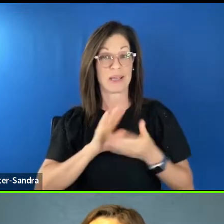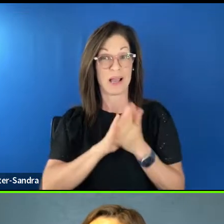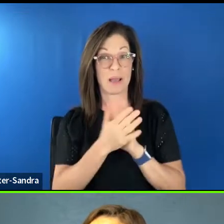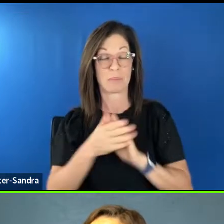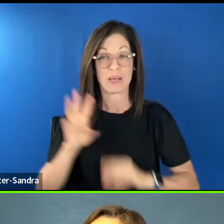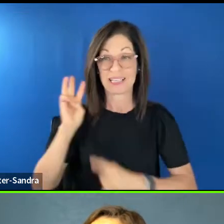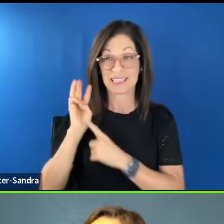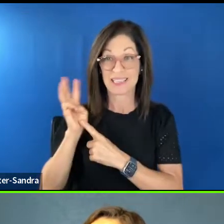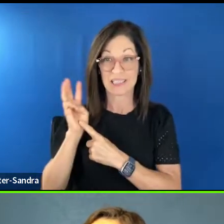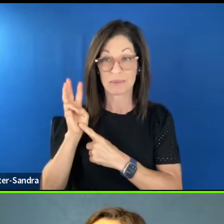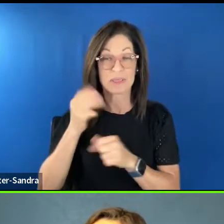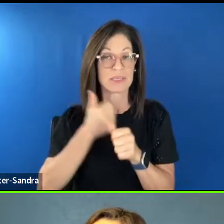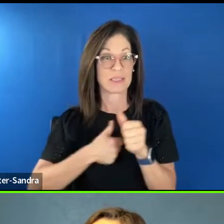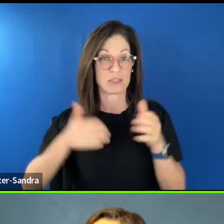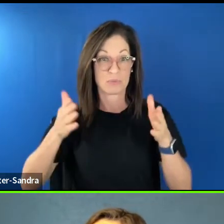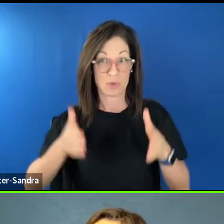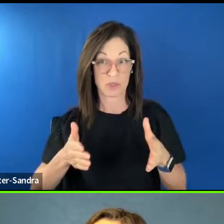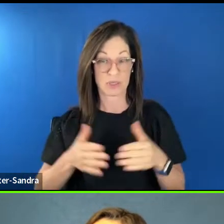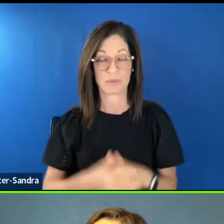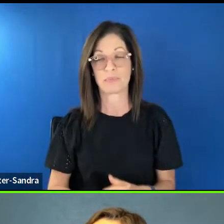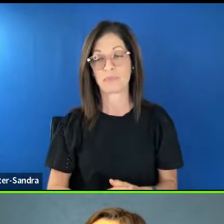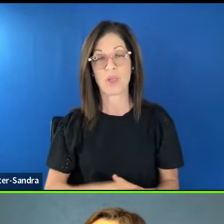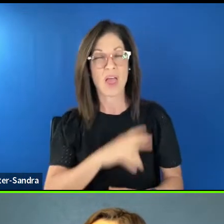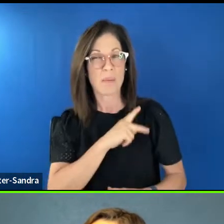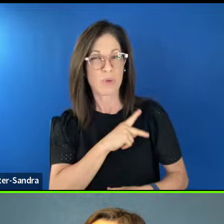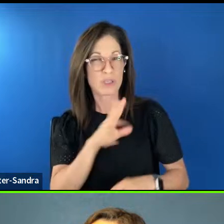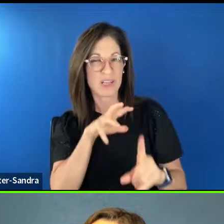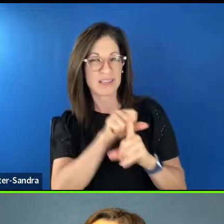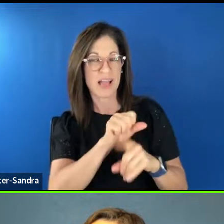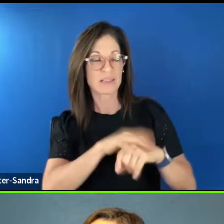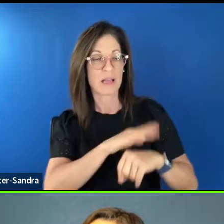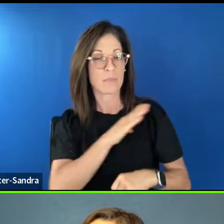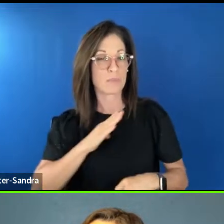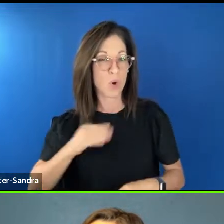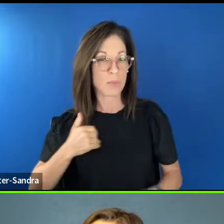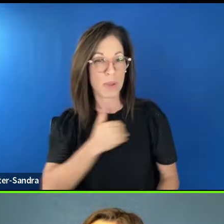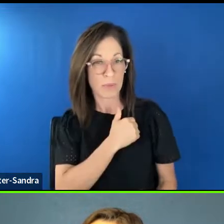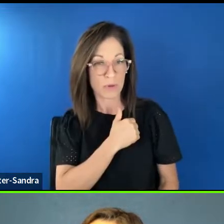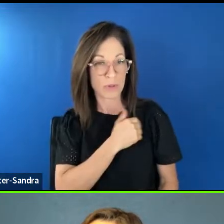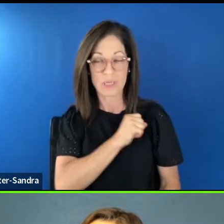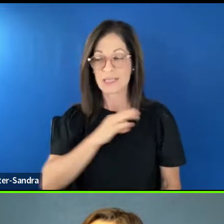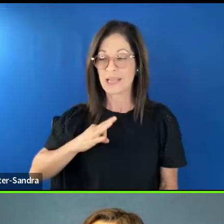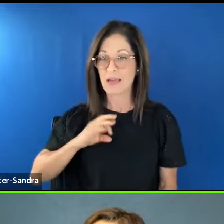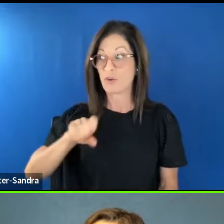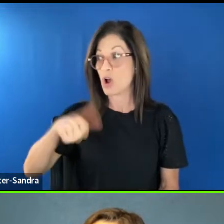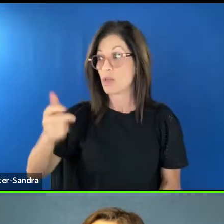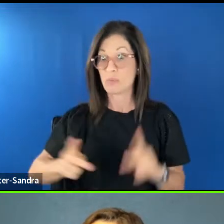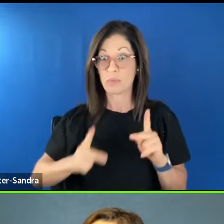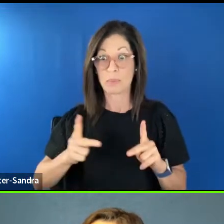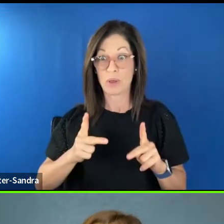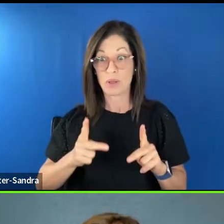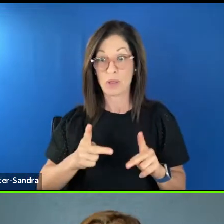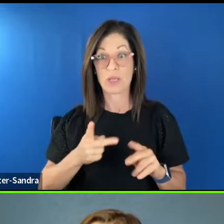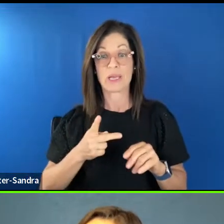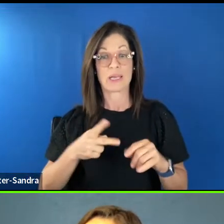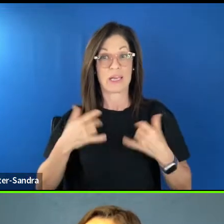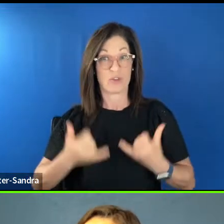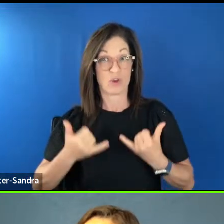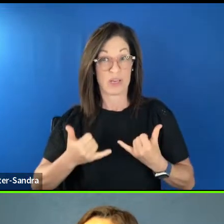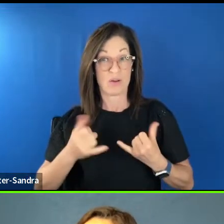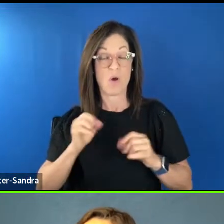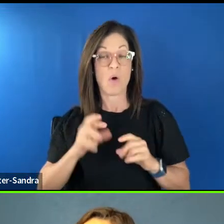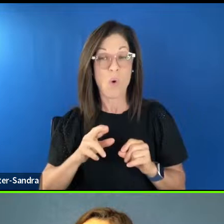per person. Personal attacks on board members, staff, or other persons in attendance